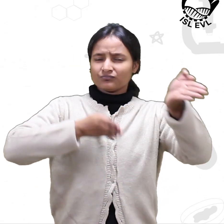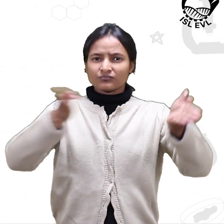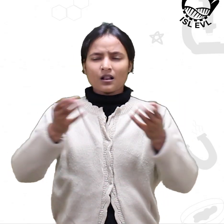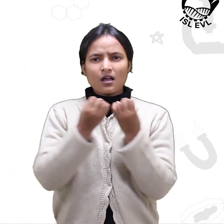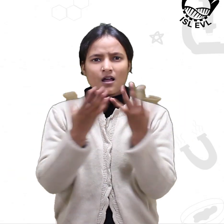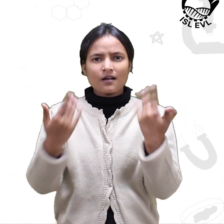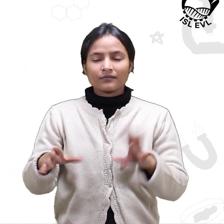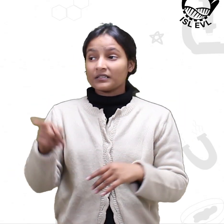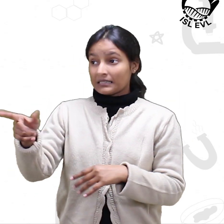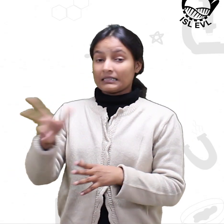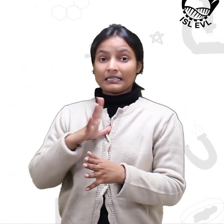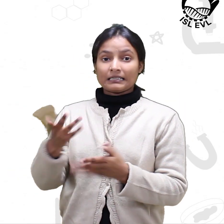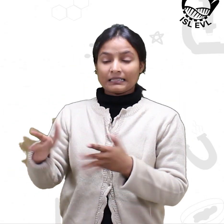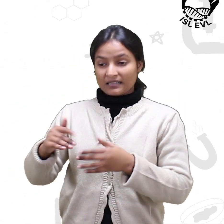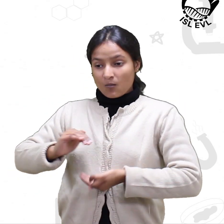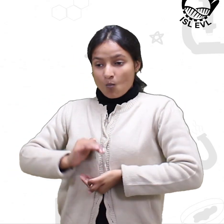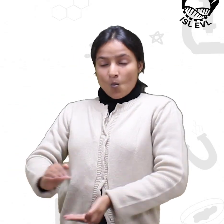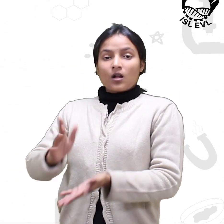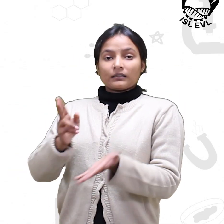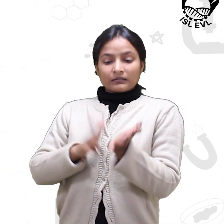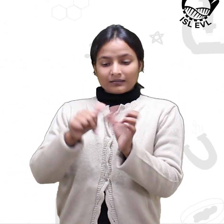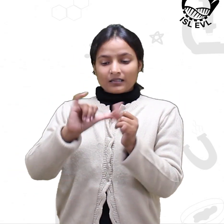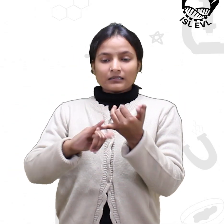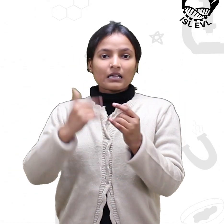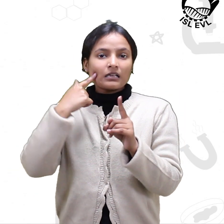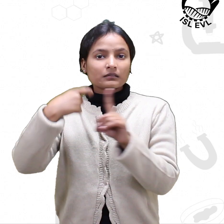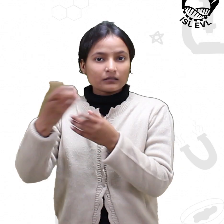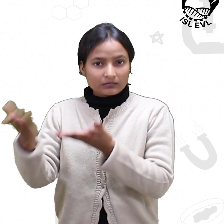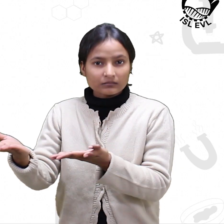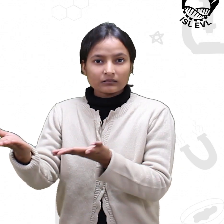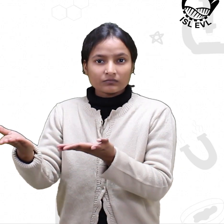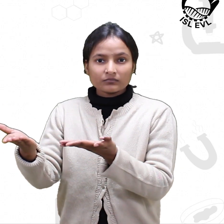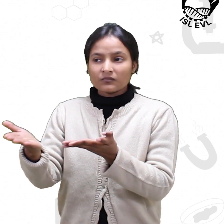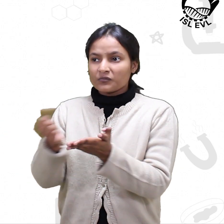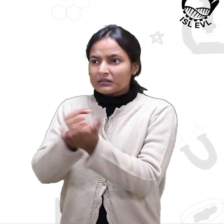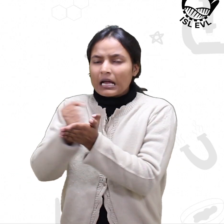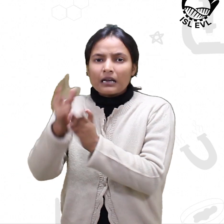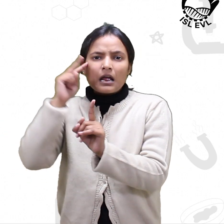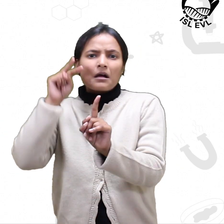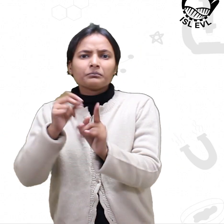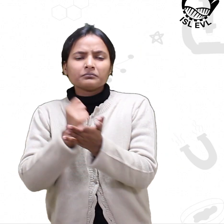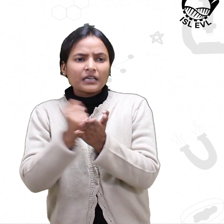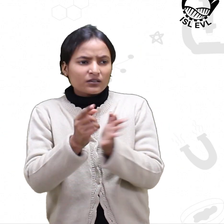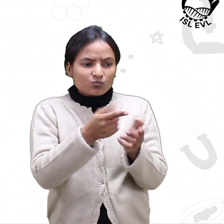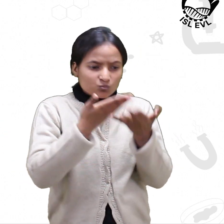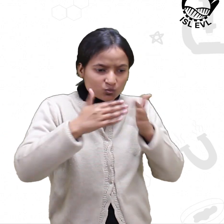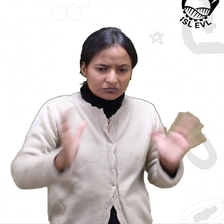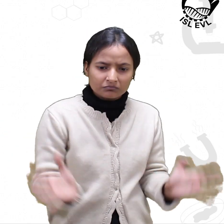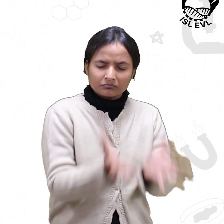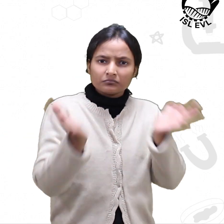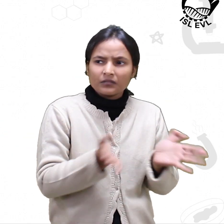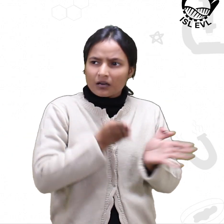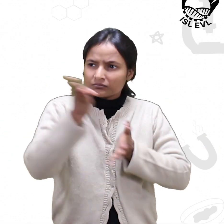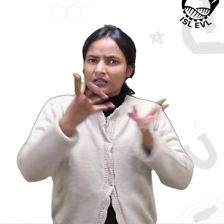we visited a lot of scientific institutions in Pune because she's originally from Nashik and Pune, so she knew a lot of people there. She contacted IISc